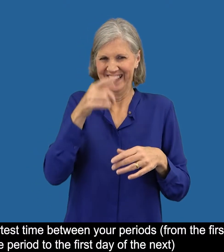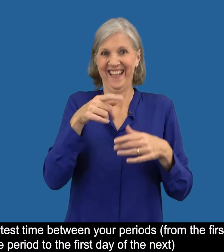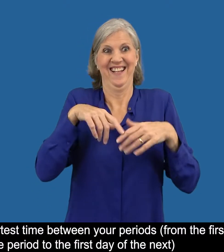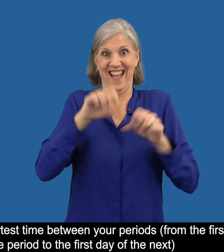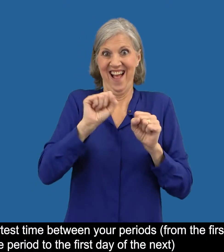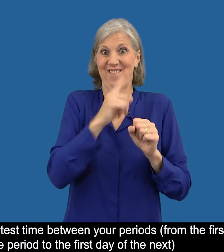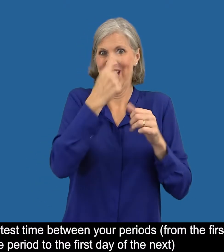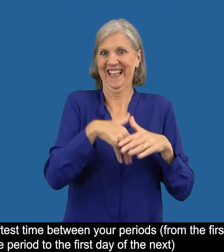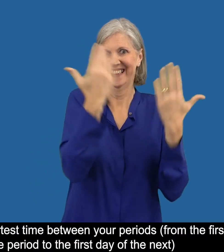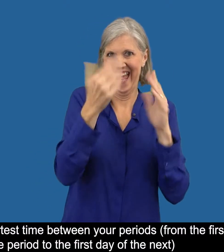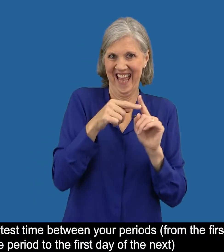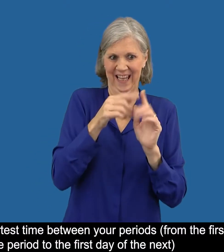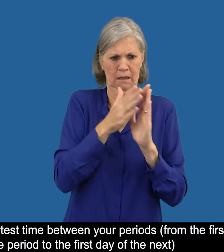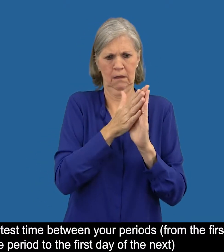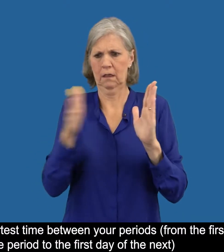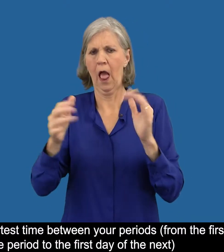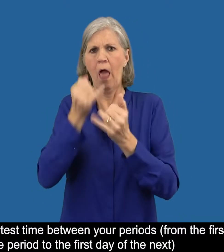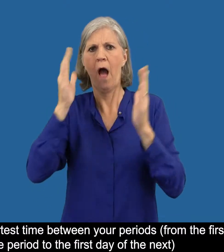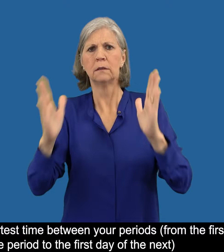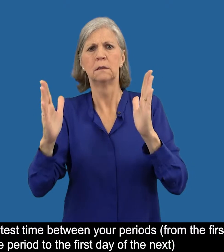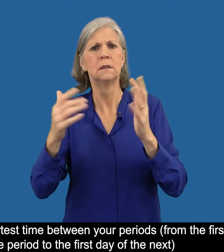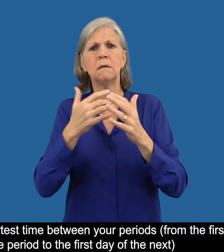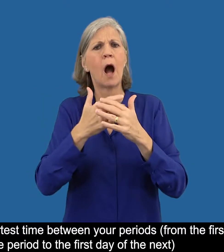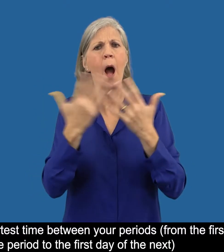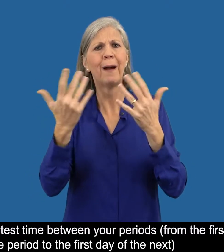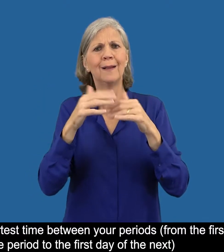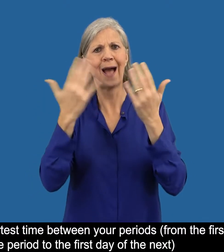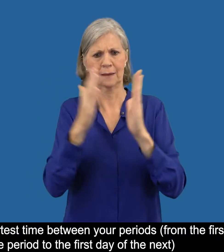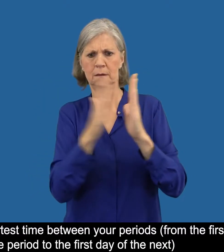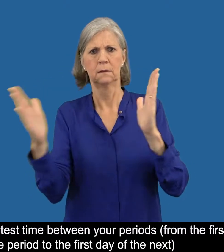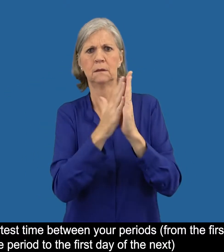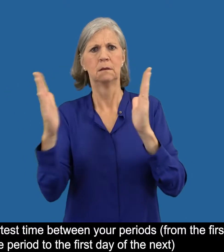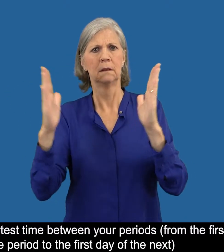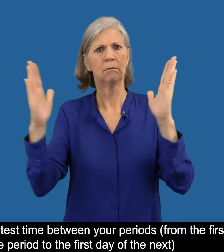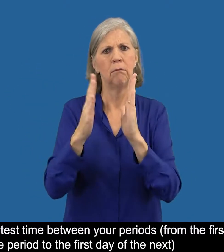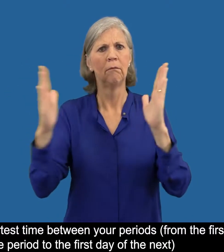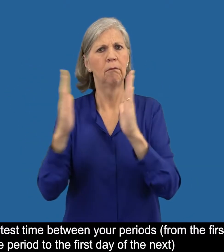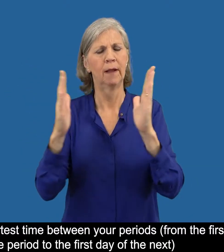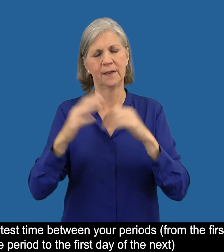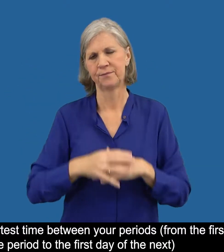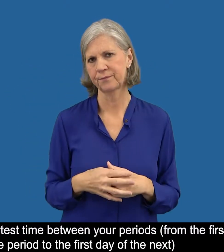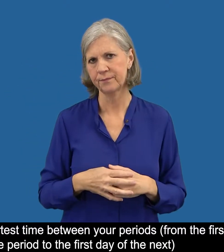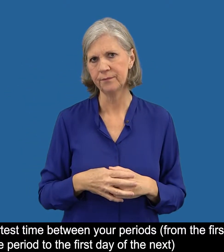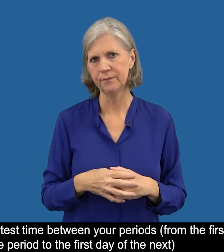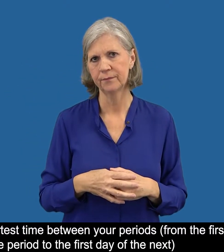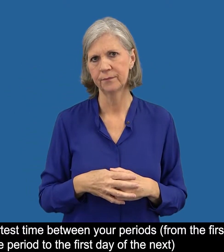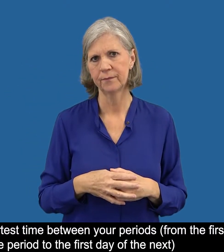What was the shortest time between your periods, from the first day of one period to the first day of the next?